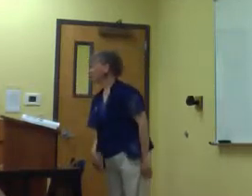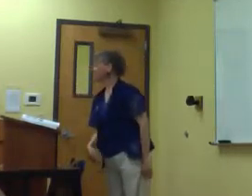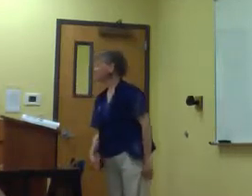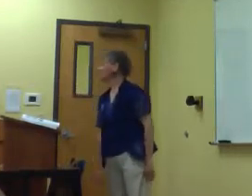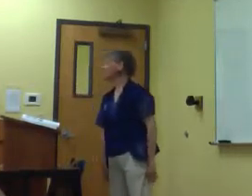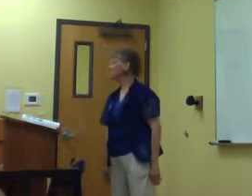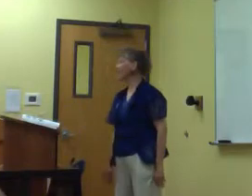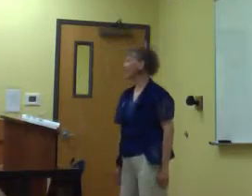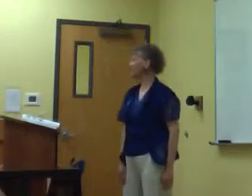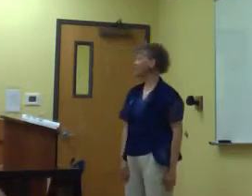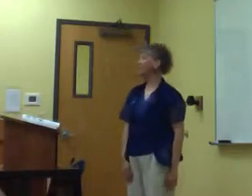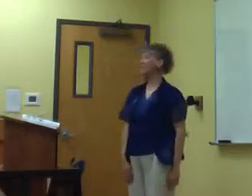So this man is